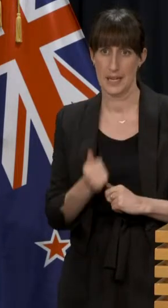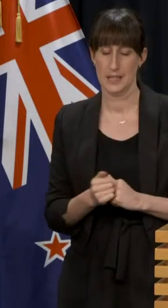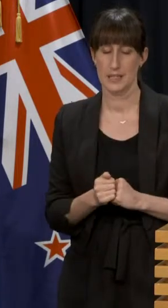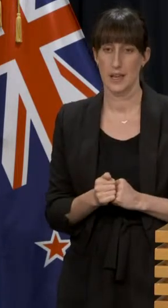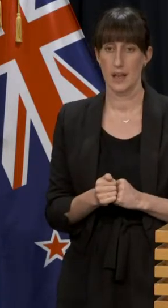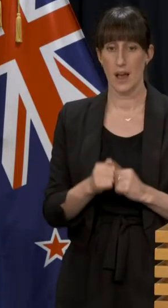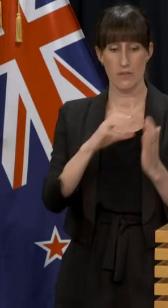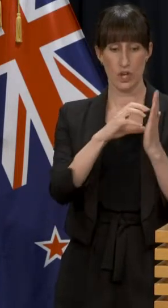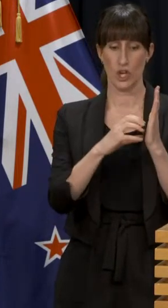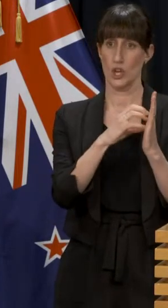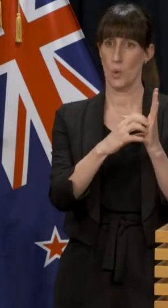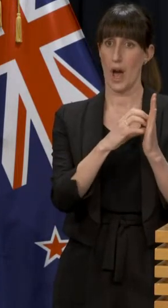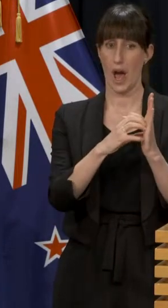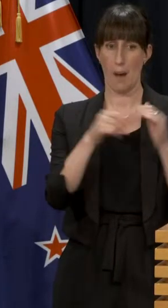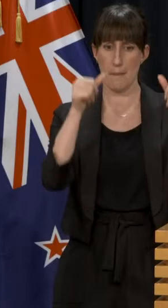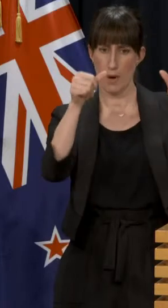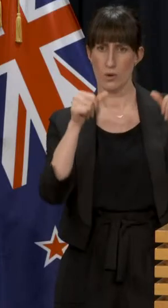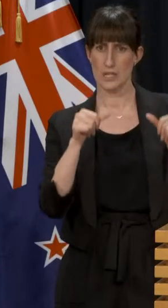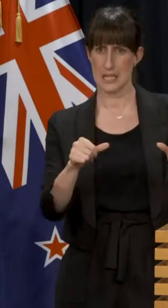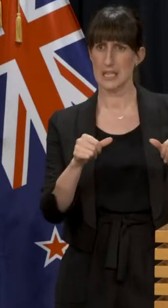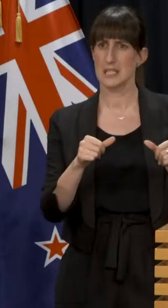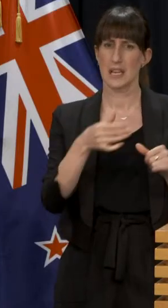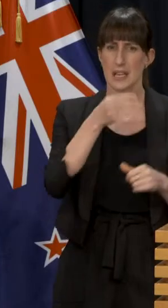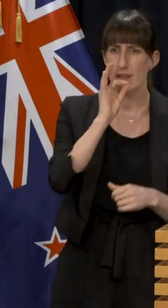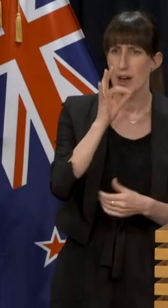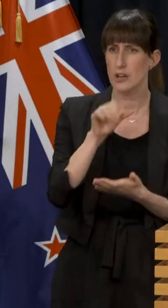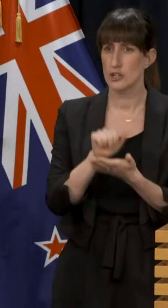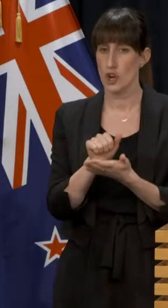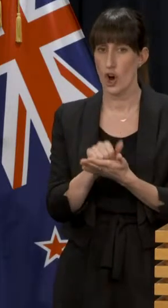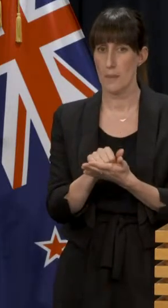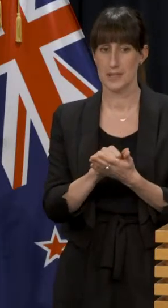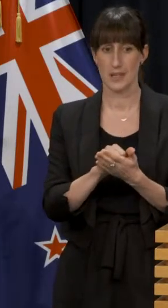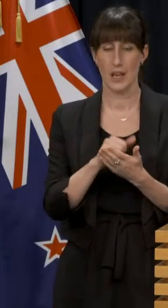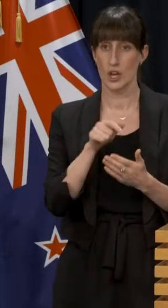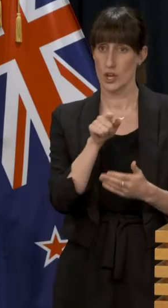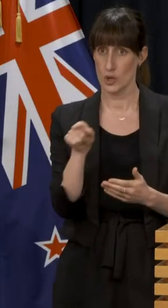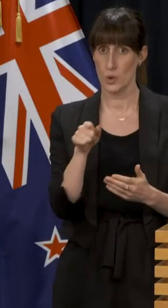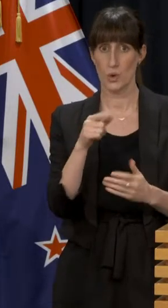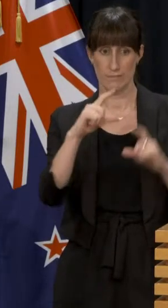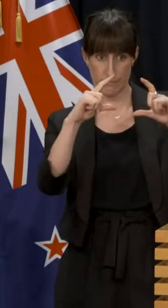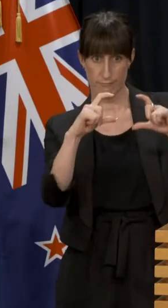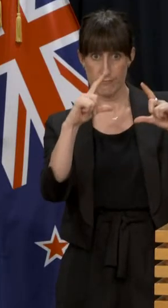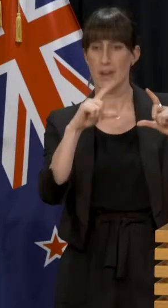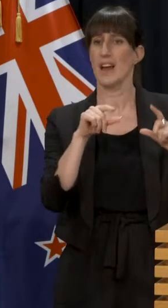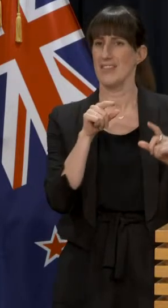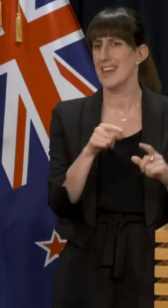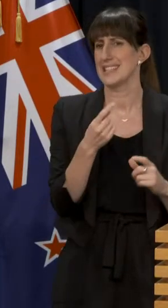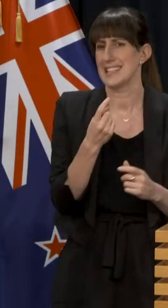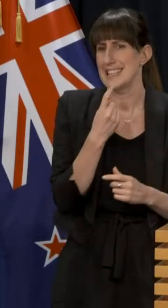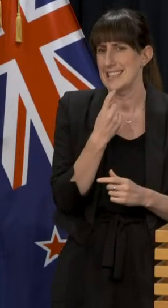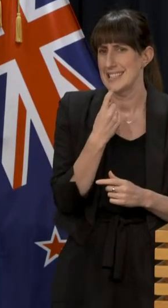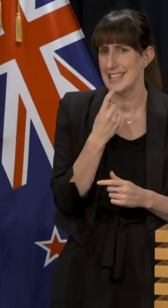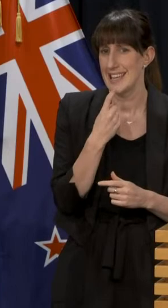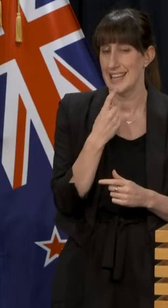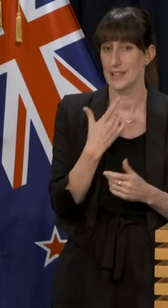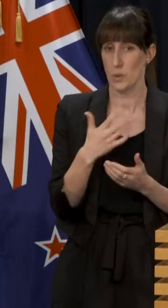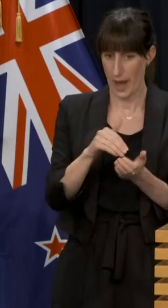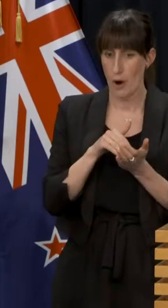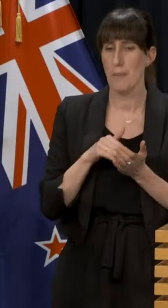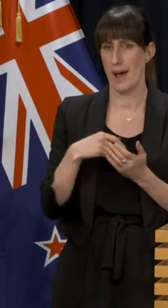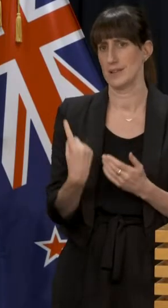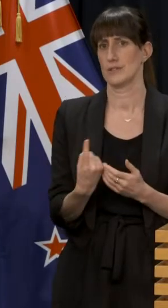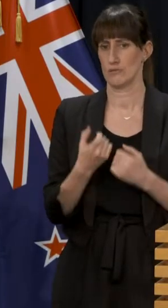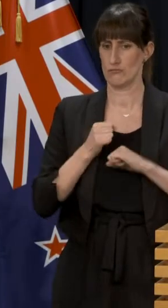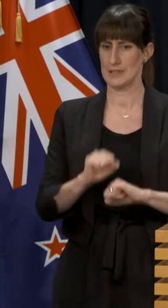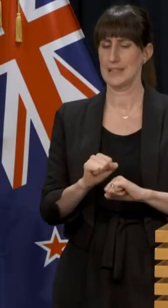is a very small act that we can take in order to help in the fight against COVID-19. So as at the end of yesterday, the number of registered